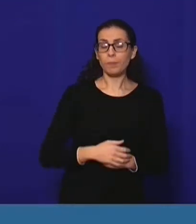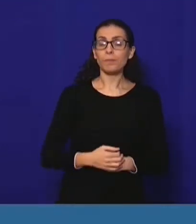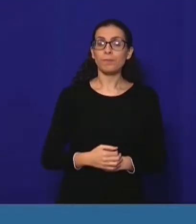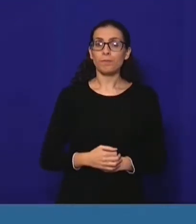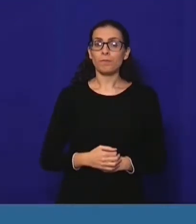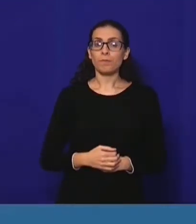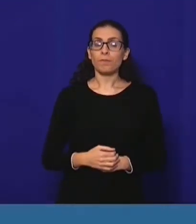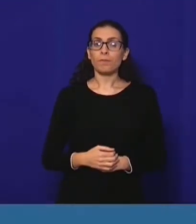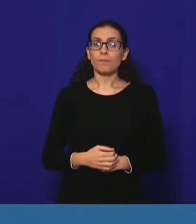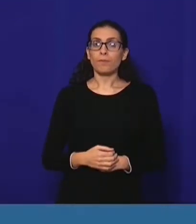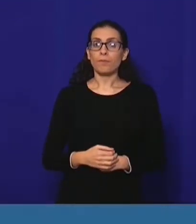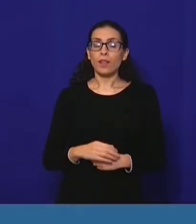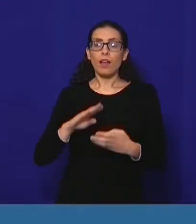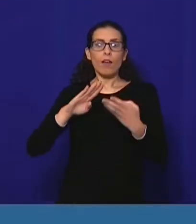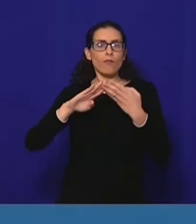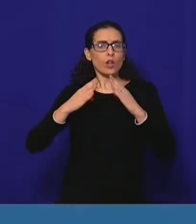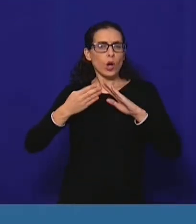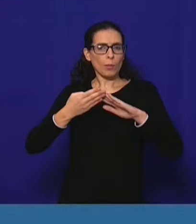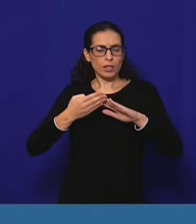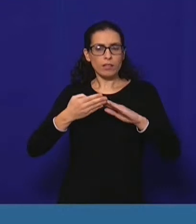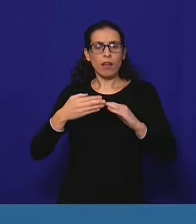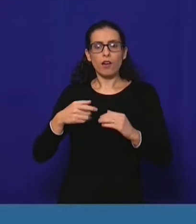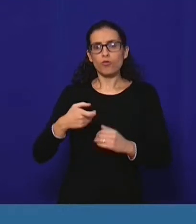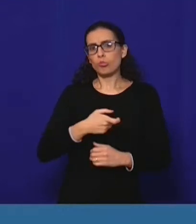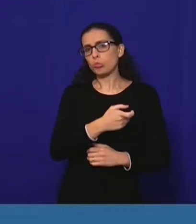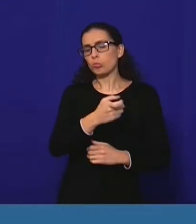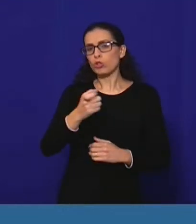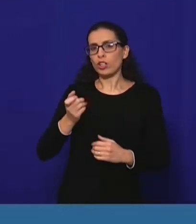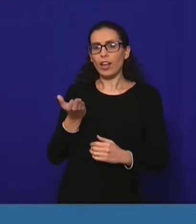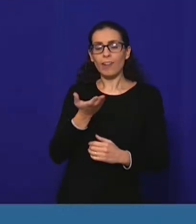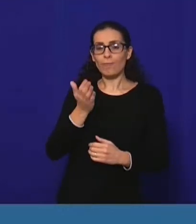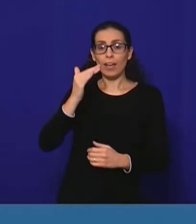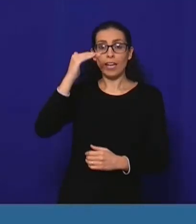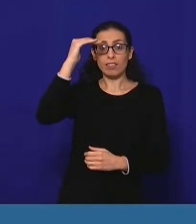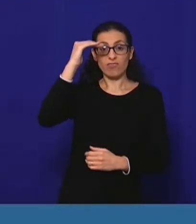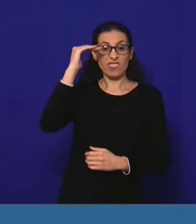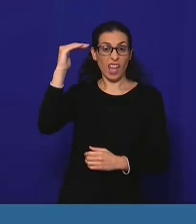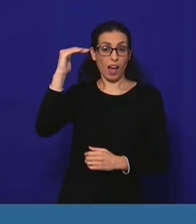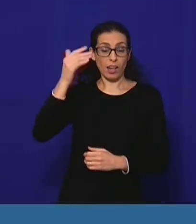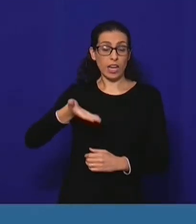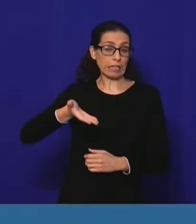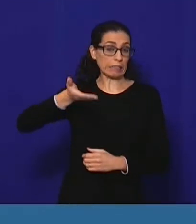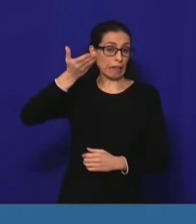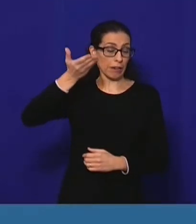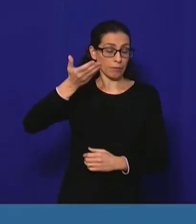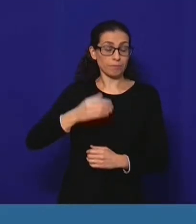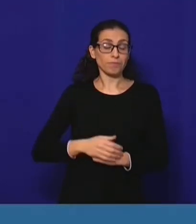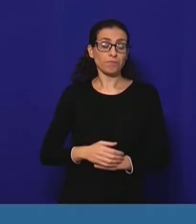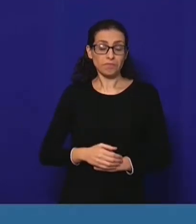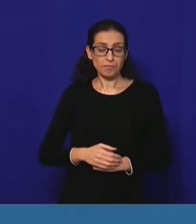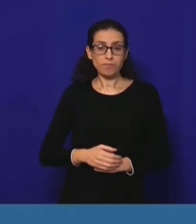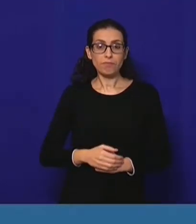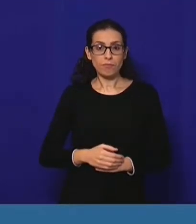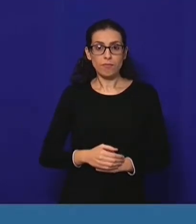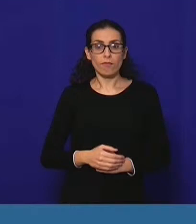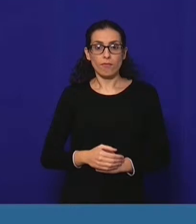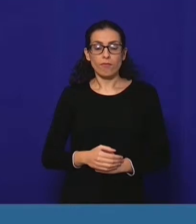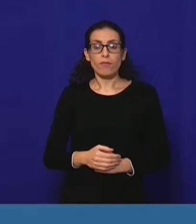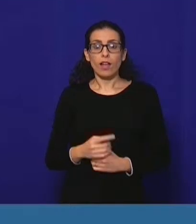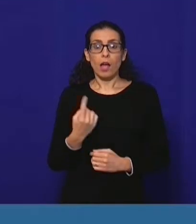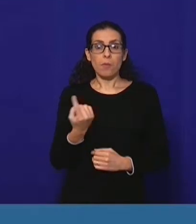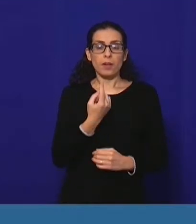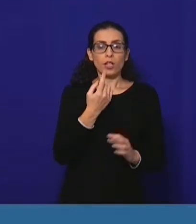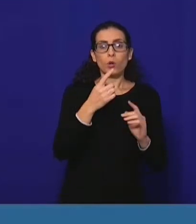Fil-komunità il-maġġor parti tal-każijiet għadhom fil-households fejn qegħdin naraw numru ta' clusters li jkunu relatati ma' dawk